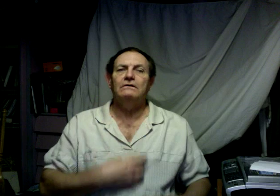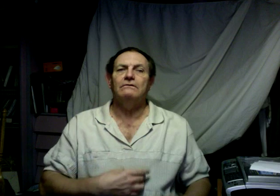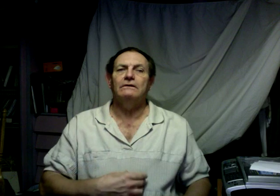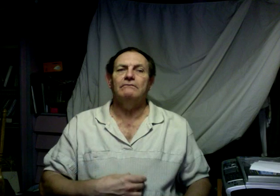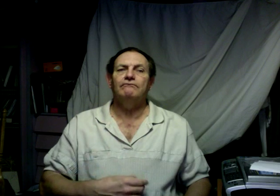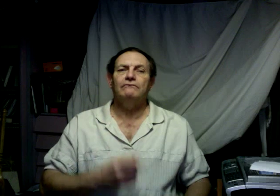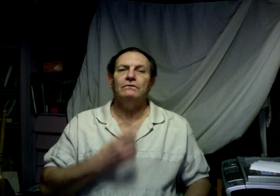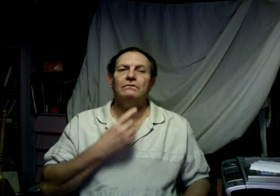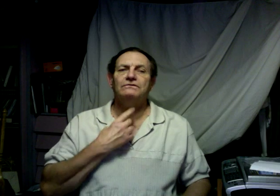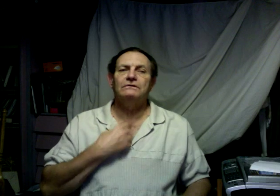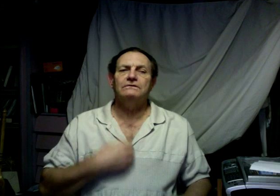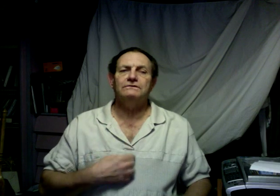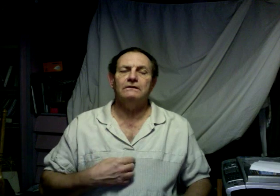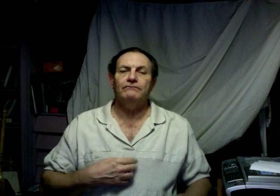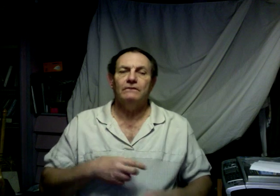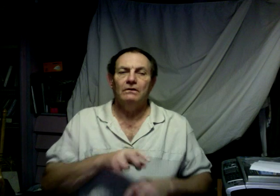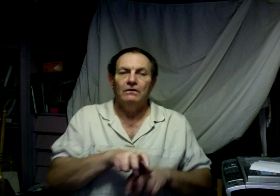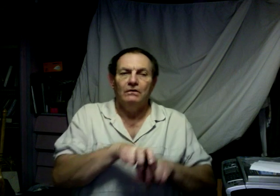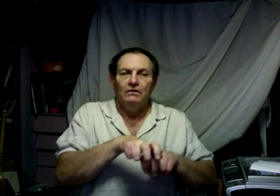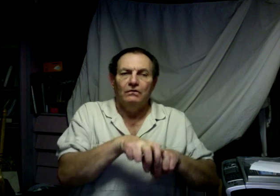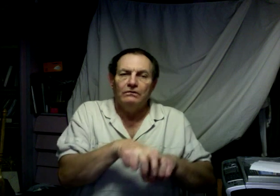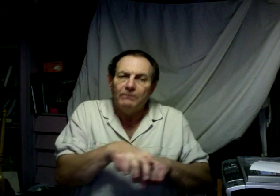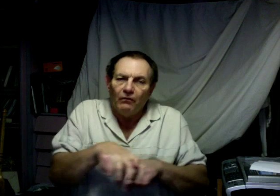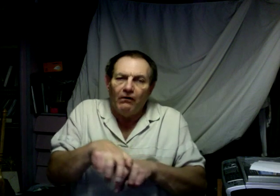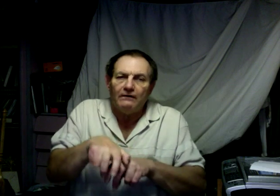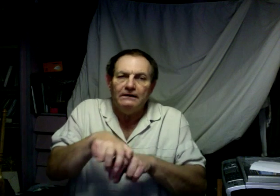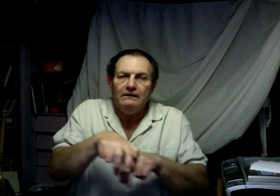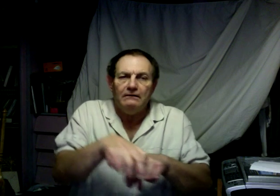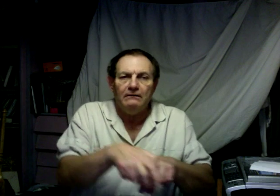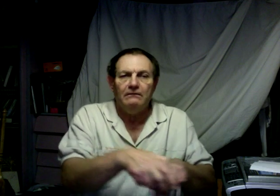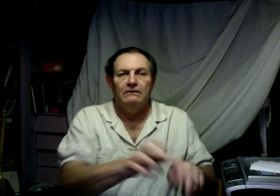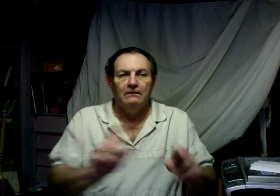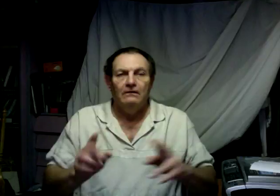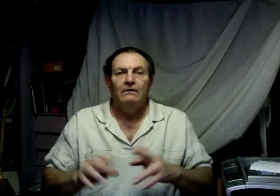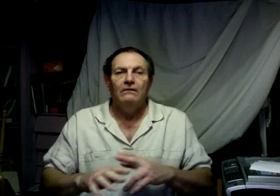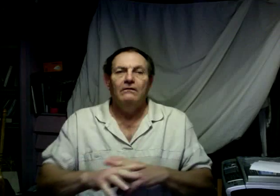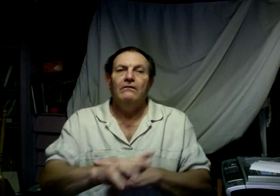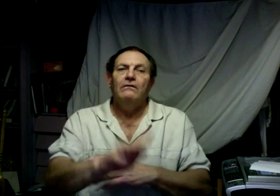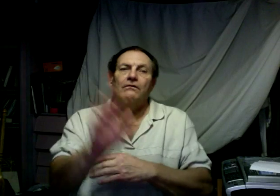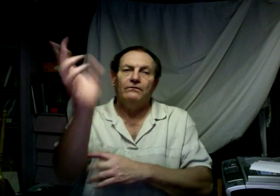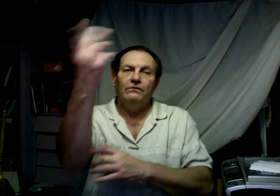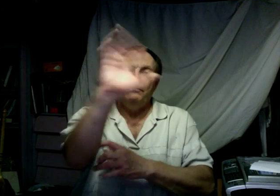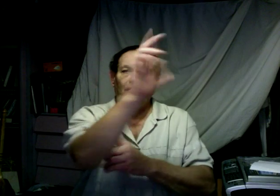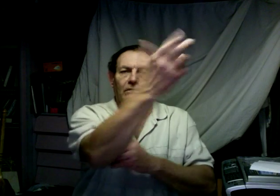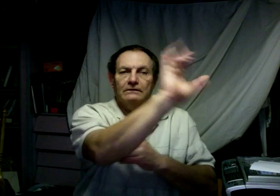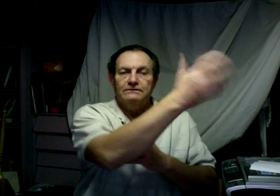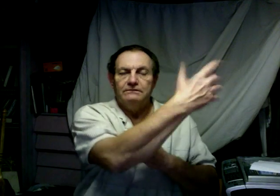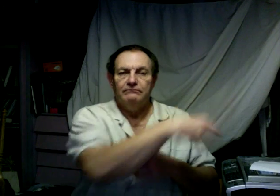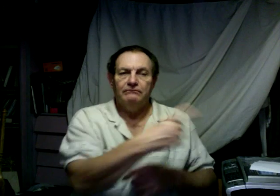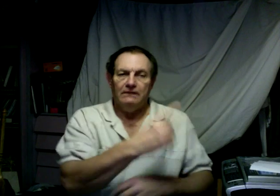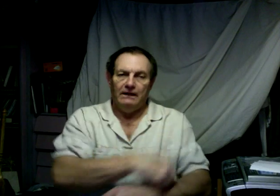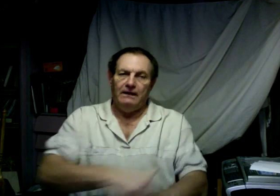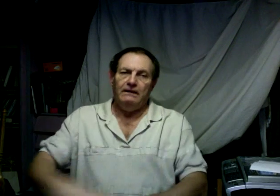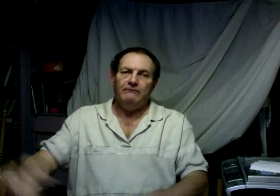hungry, who was thirsty, who had been walking through the forest day